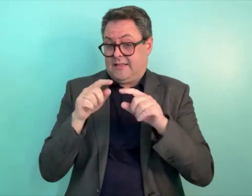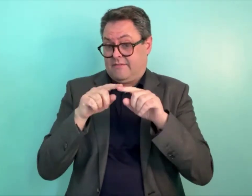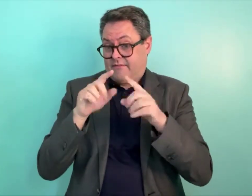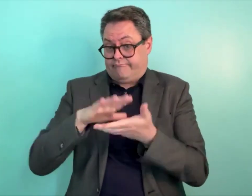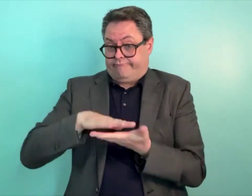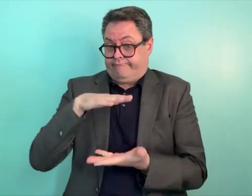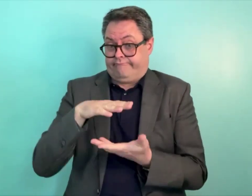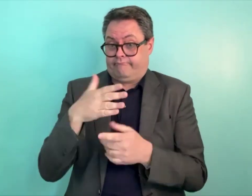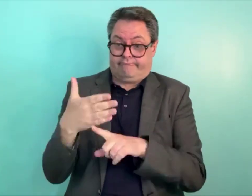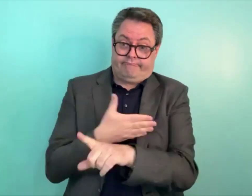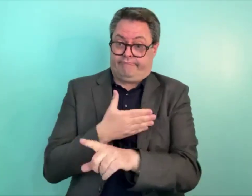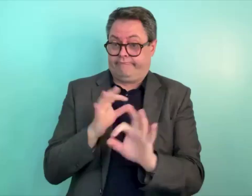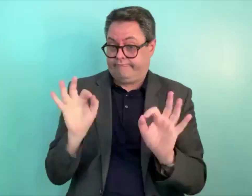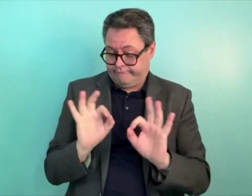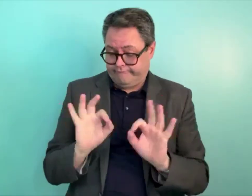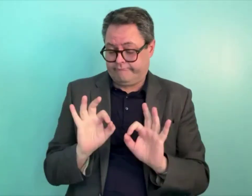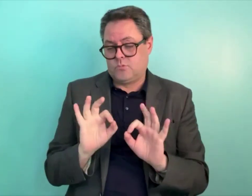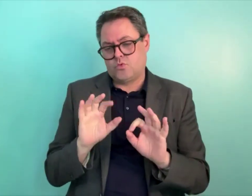close for today.